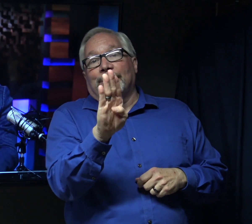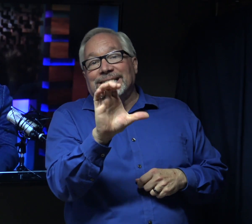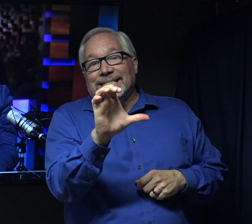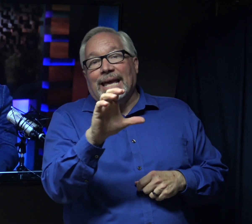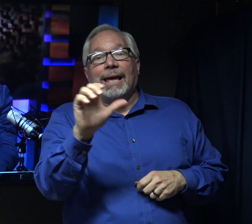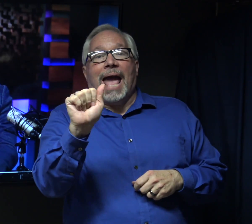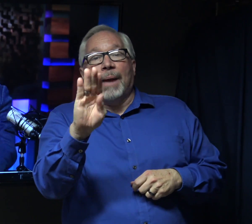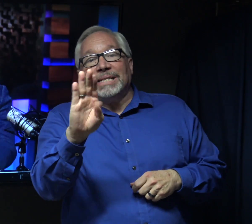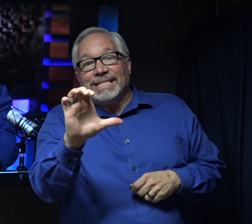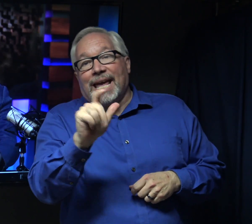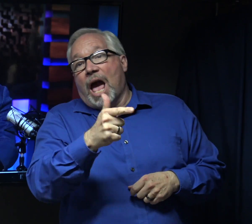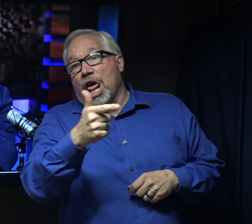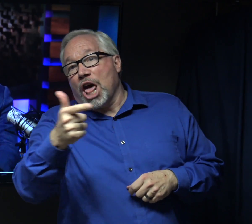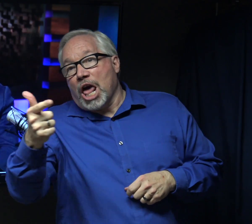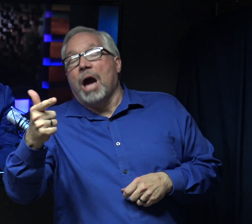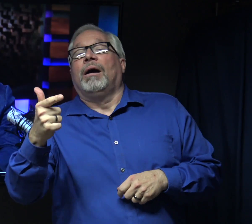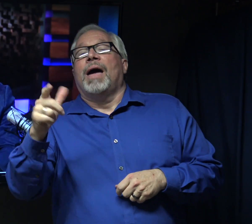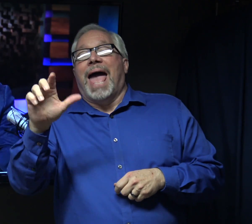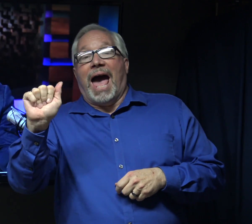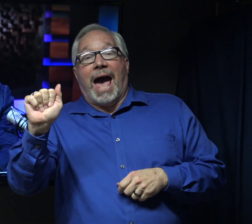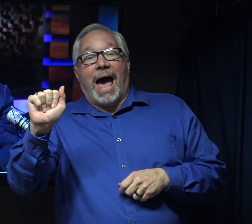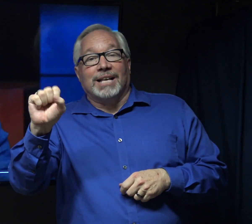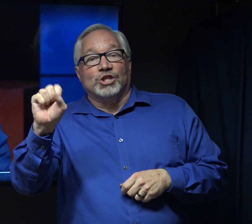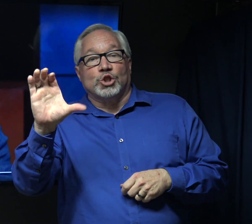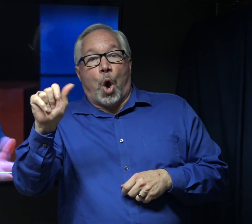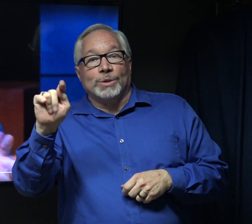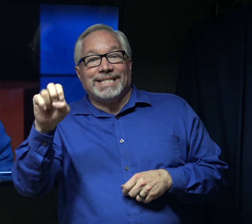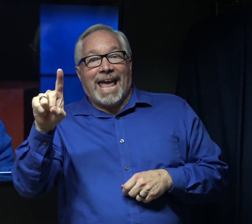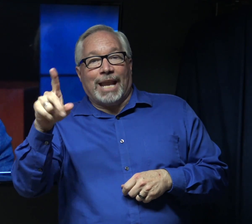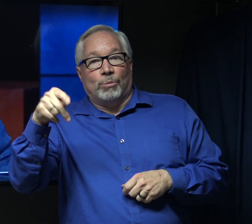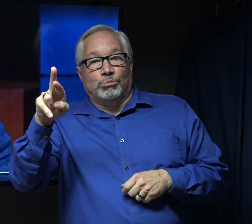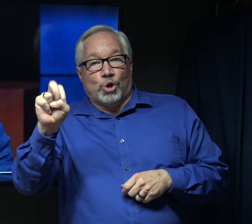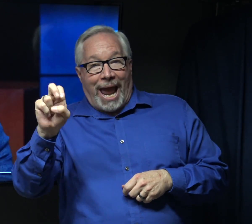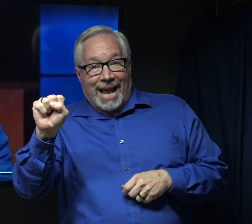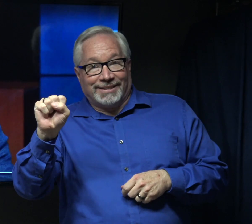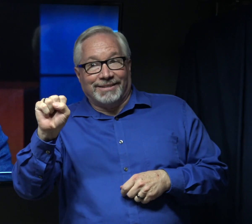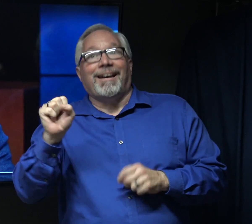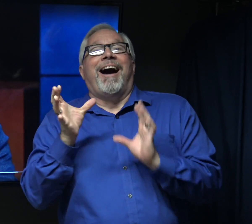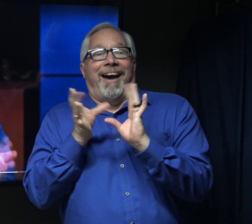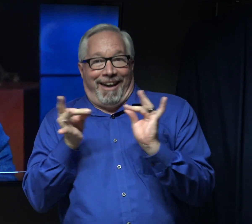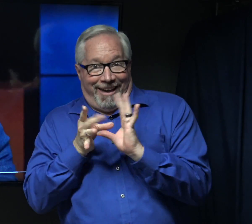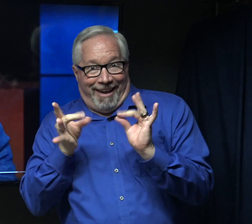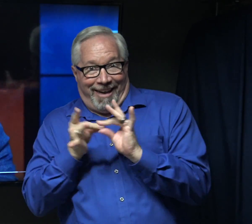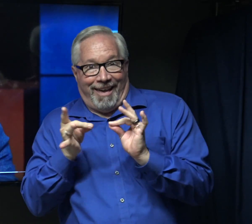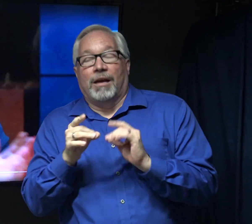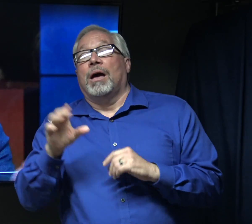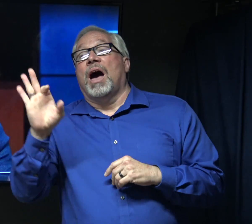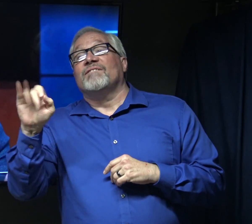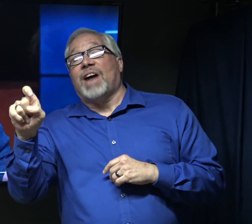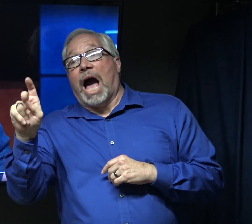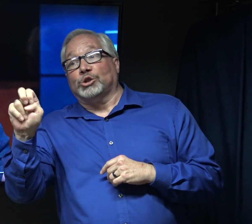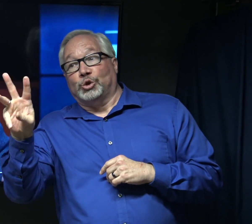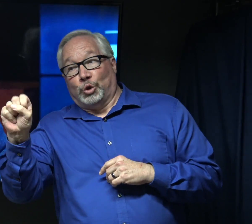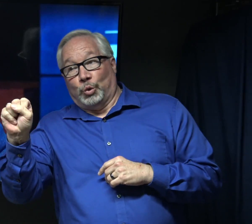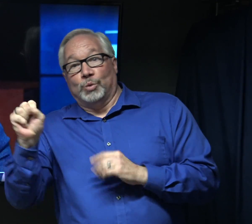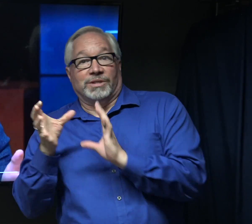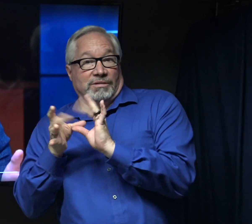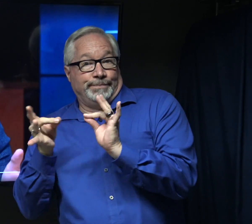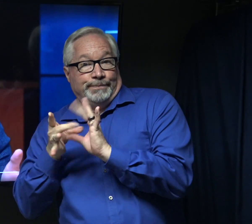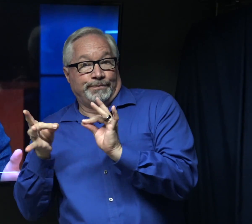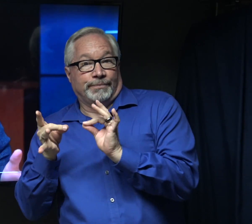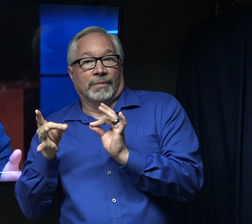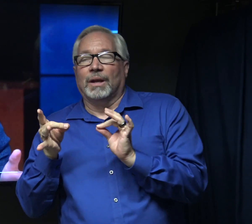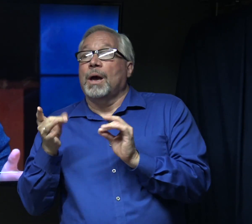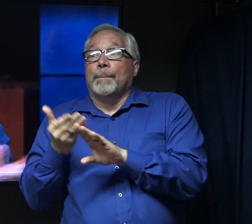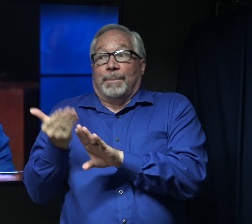minutes later, the Associated Press also followed that. Fox News followed as well. Fox News, you'll recall, was, I think, the only